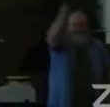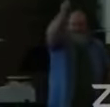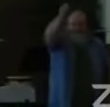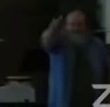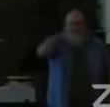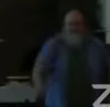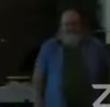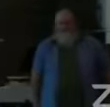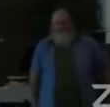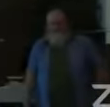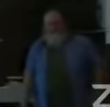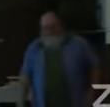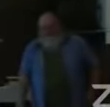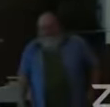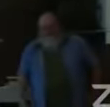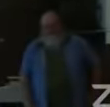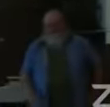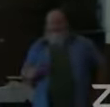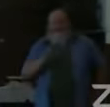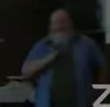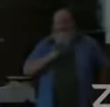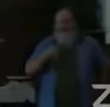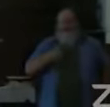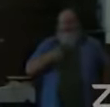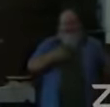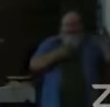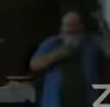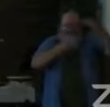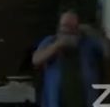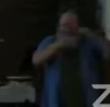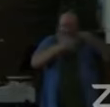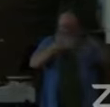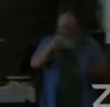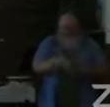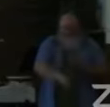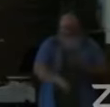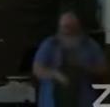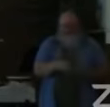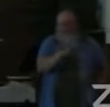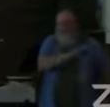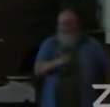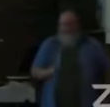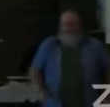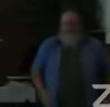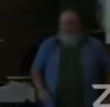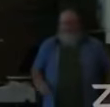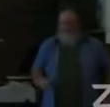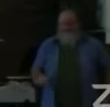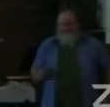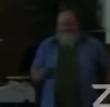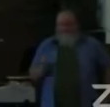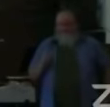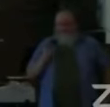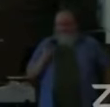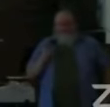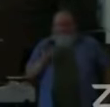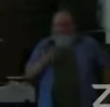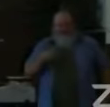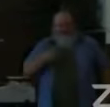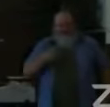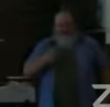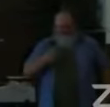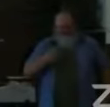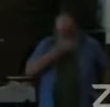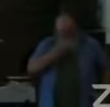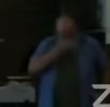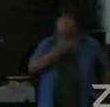1,000 years, because I have hope in Christ. And as Christians, we have the greatest hope of all. It says